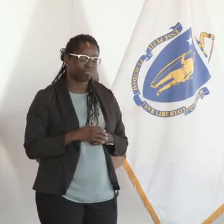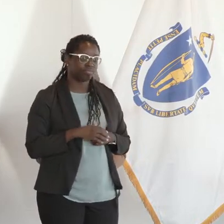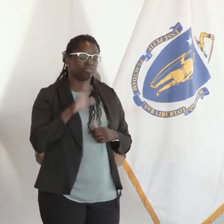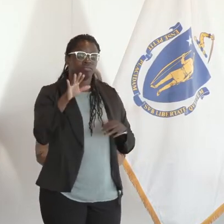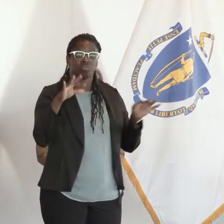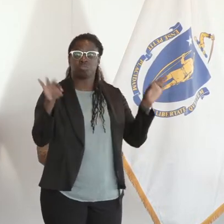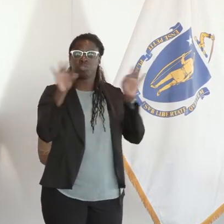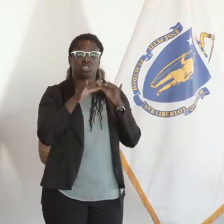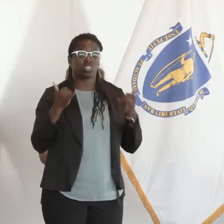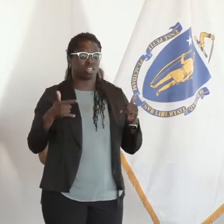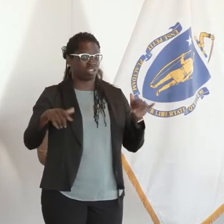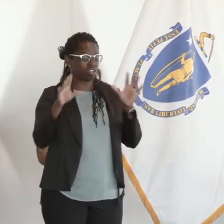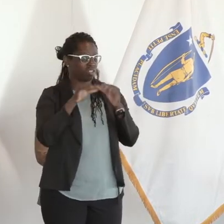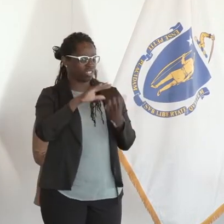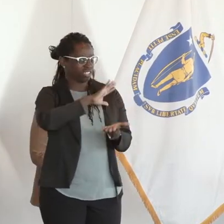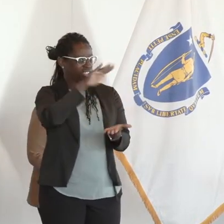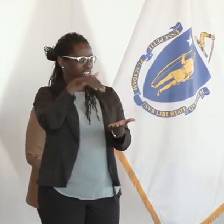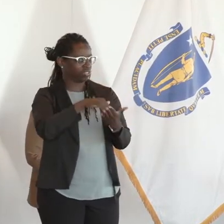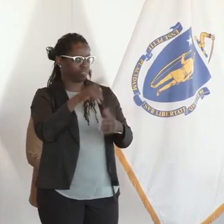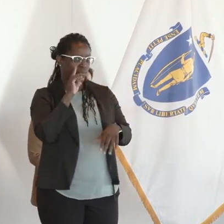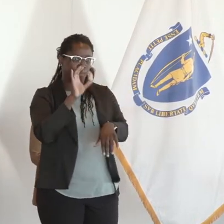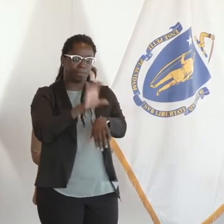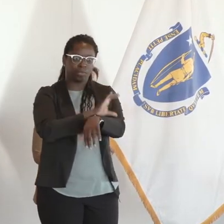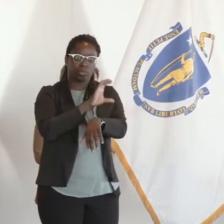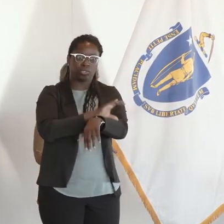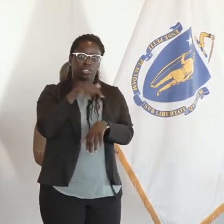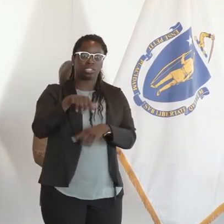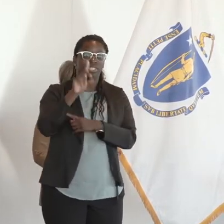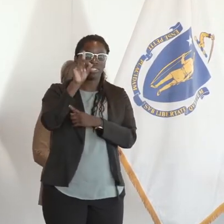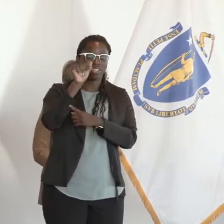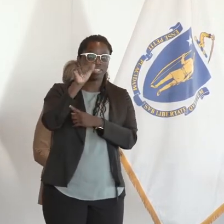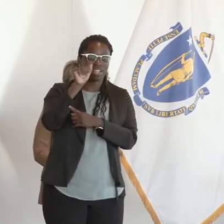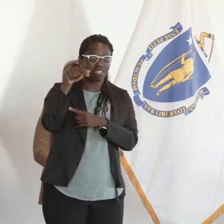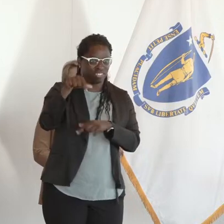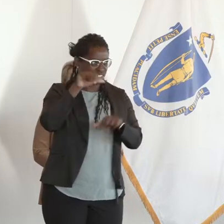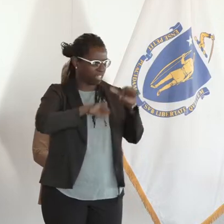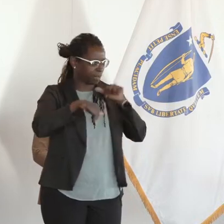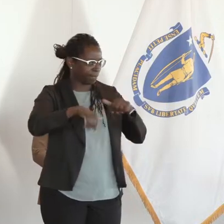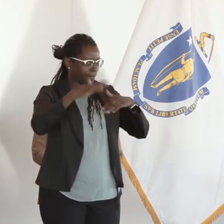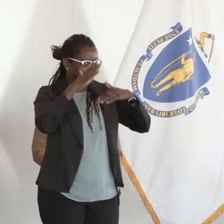the Center for Computing and Data Sciences. This building is the largest